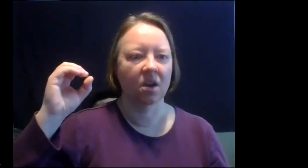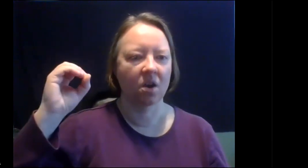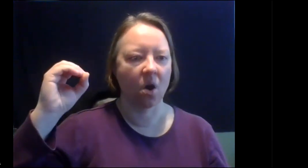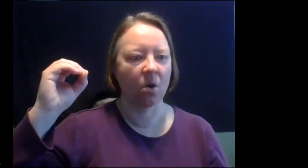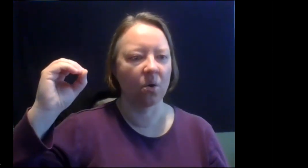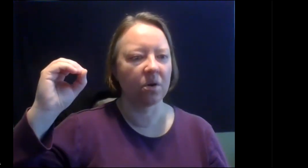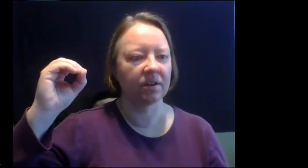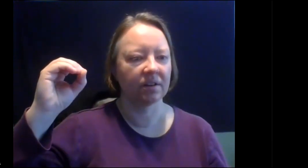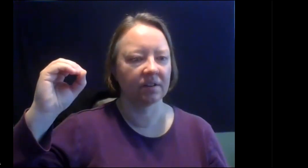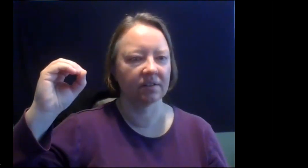O.